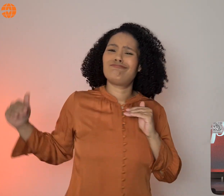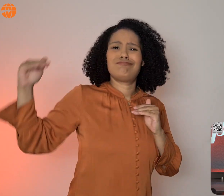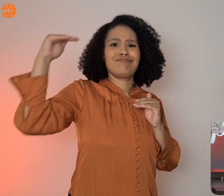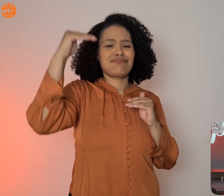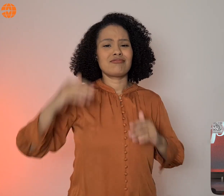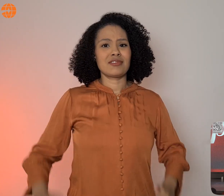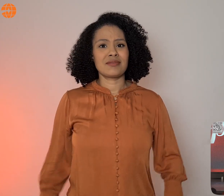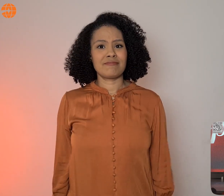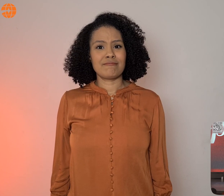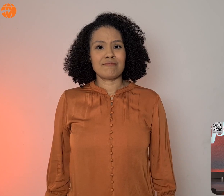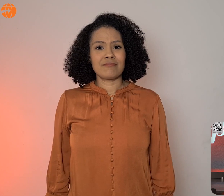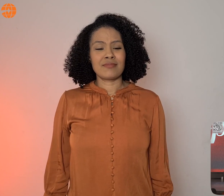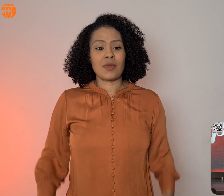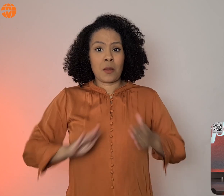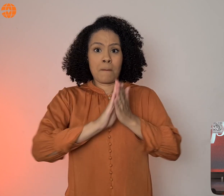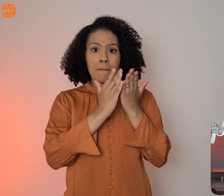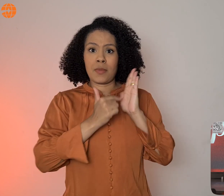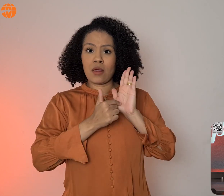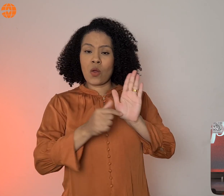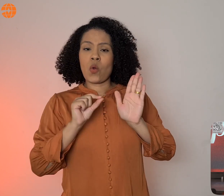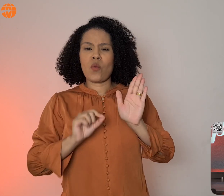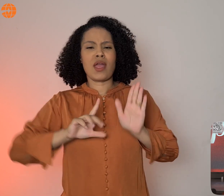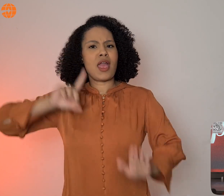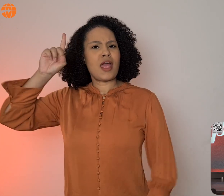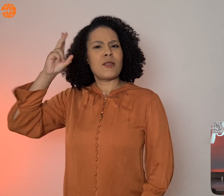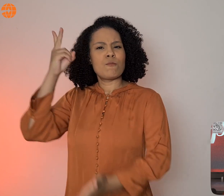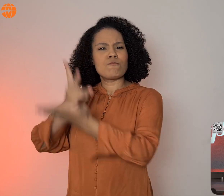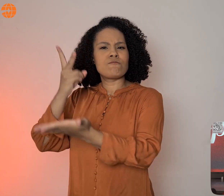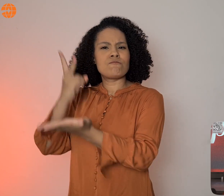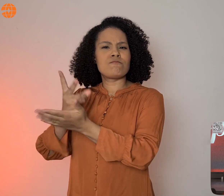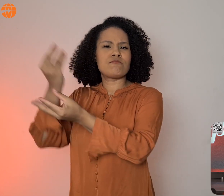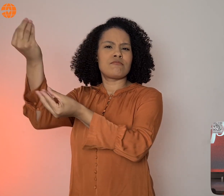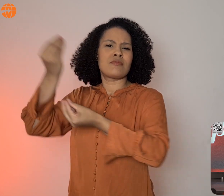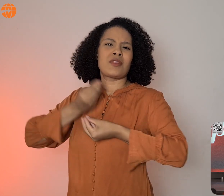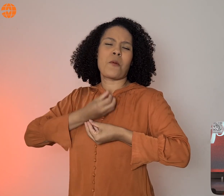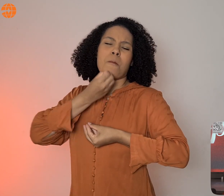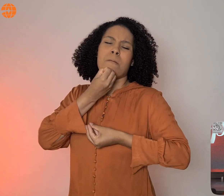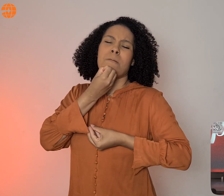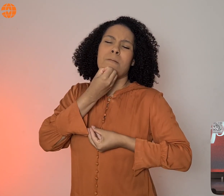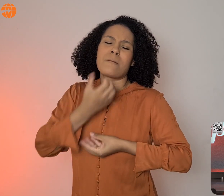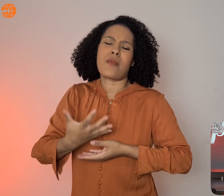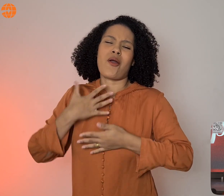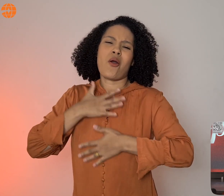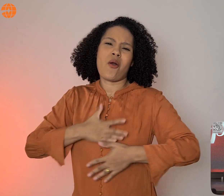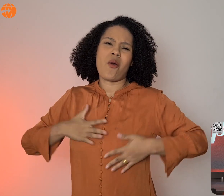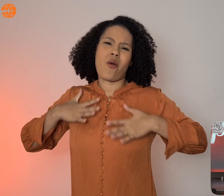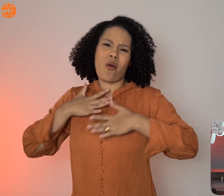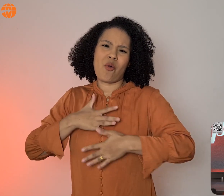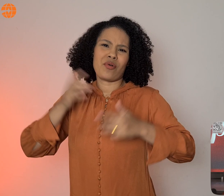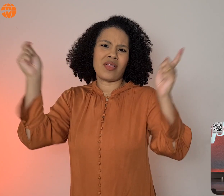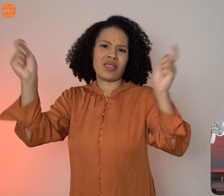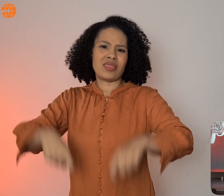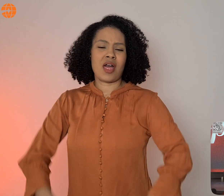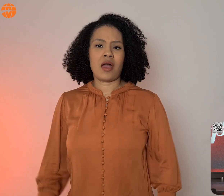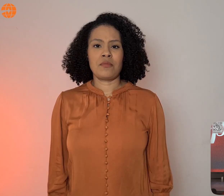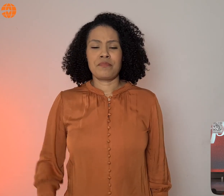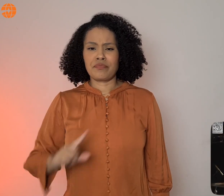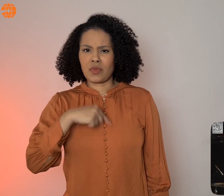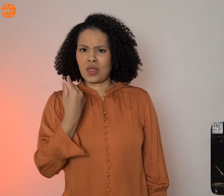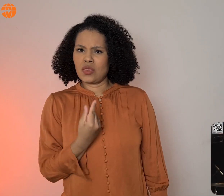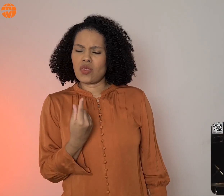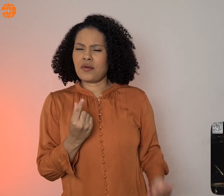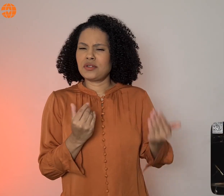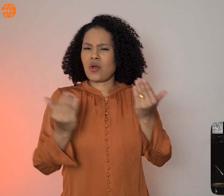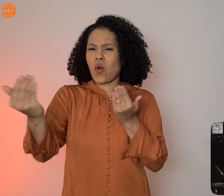with good. E ele continua dizendo, é Ele que nos satisfaz com a sua bondade. We can't even begin to calculate how good God is to us. Nós